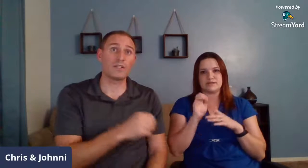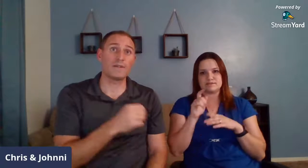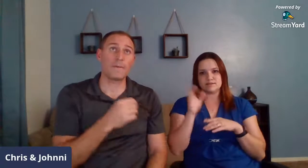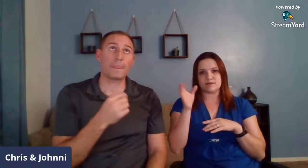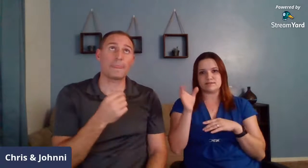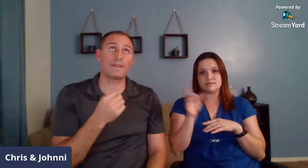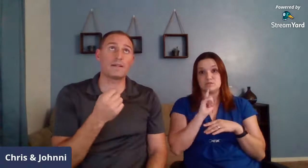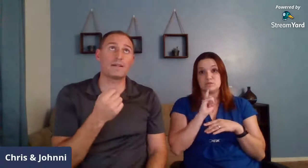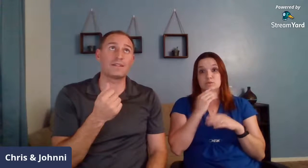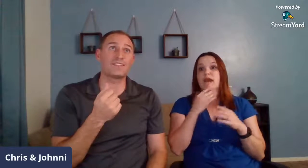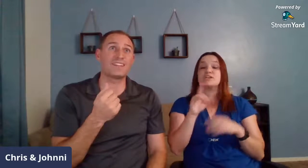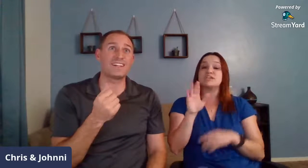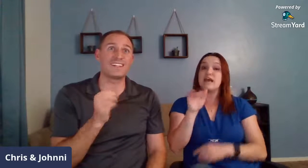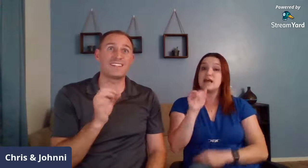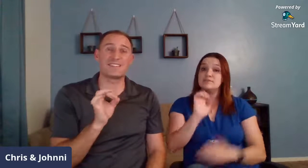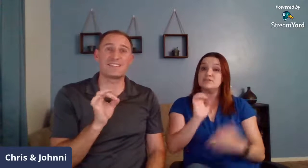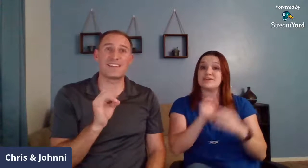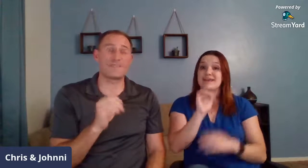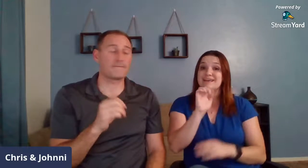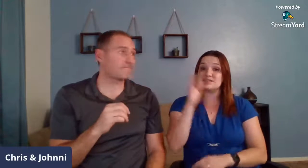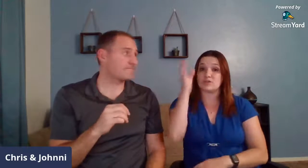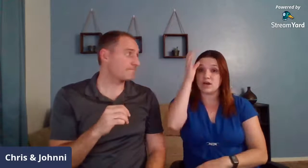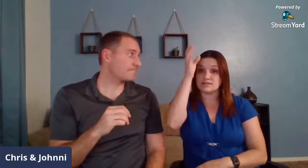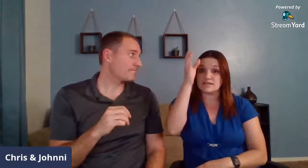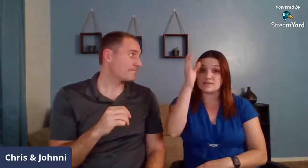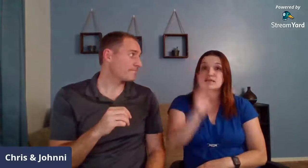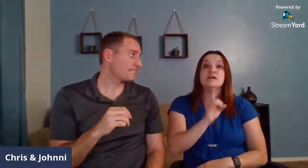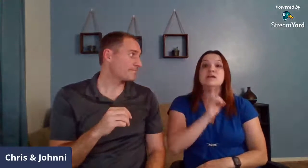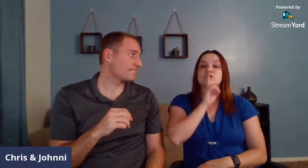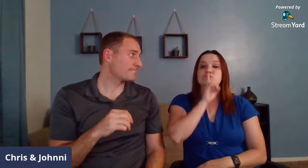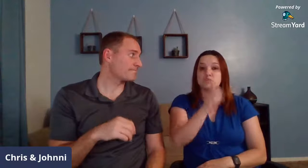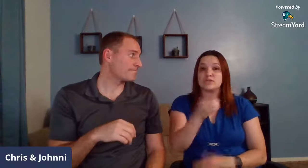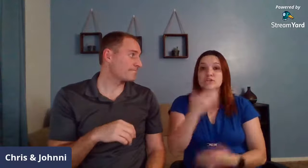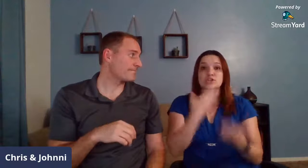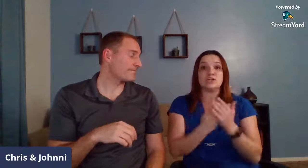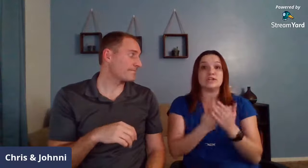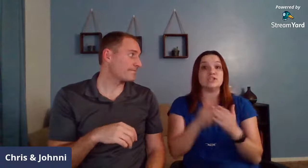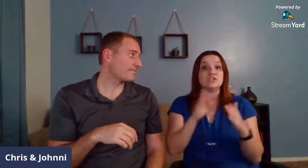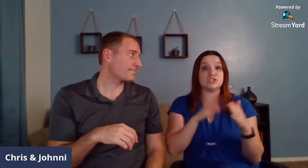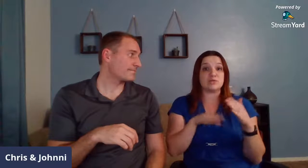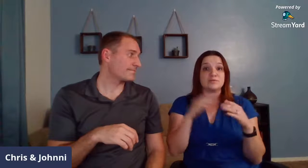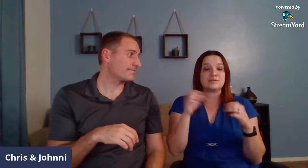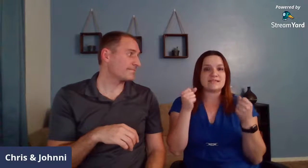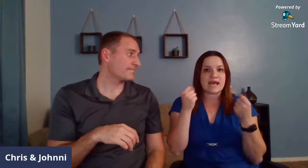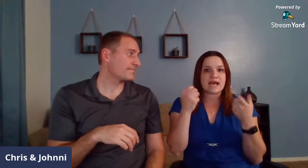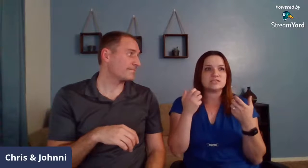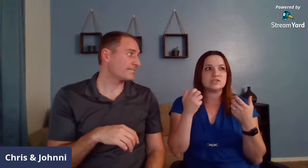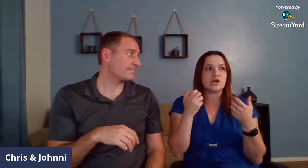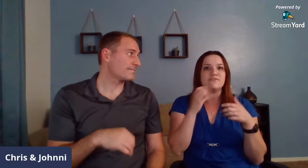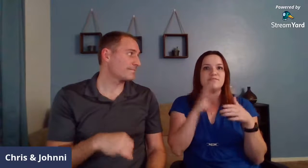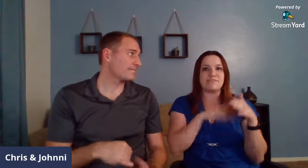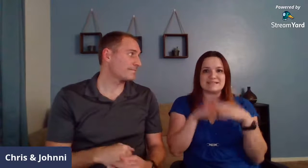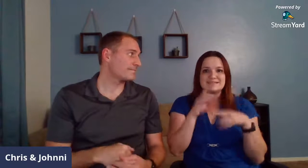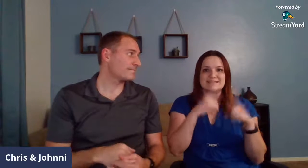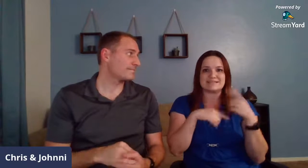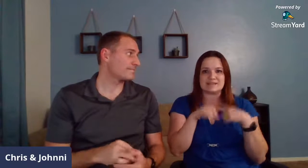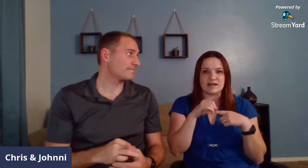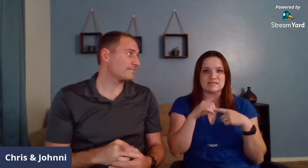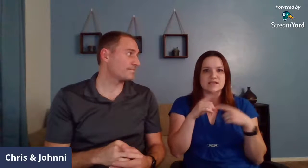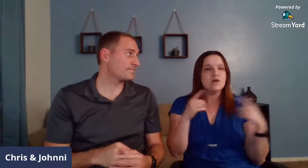ASL concepts is actually Uh, elementary ASL concepts is really good in general because it has a lot of basic signs.